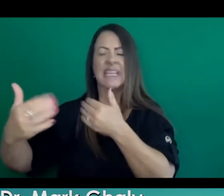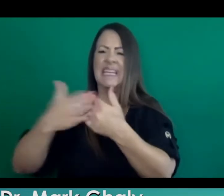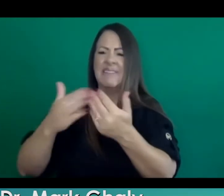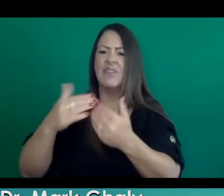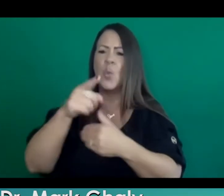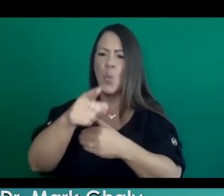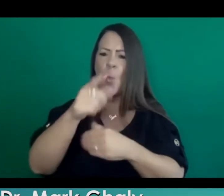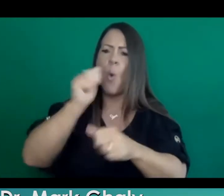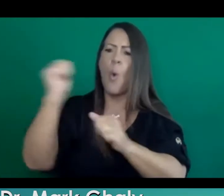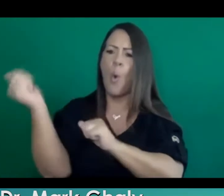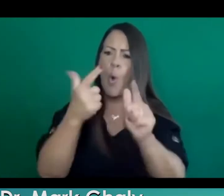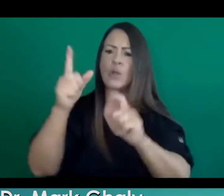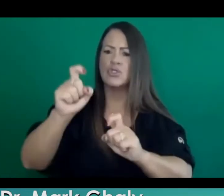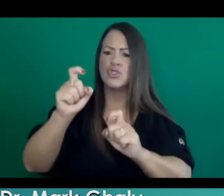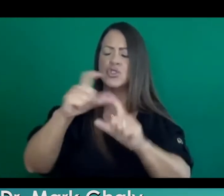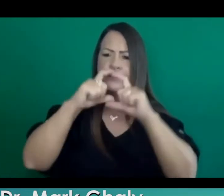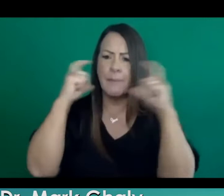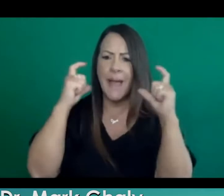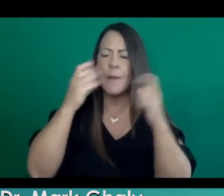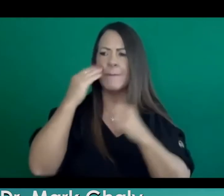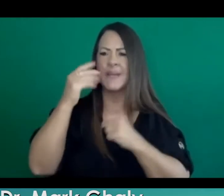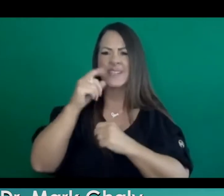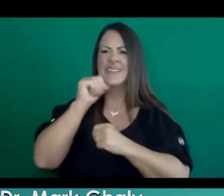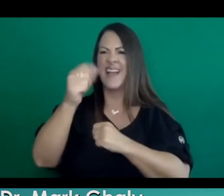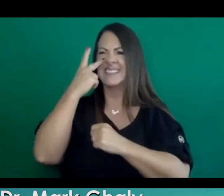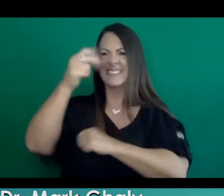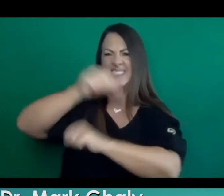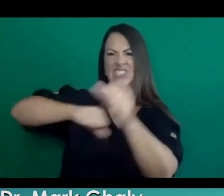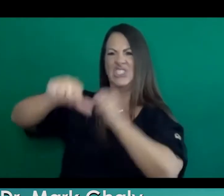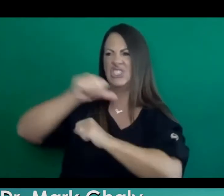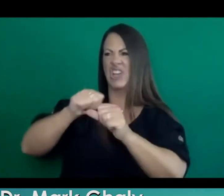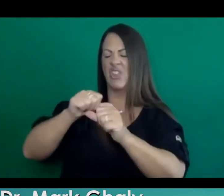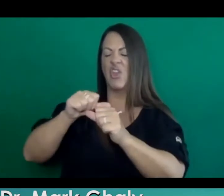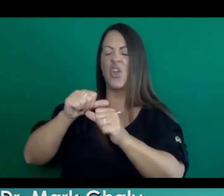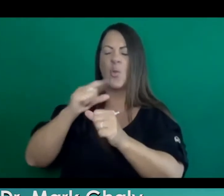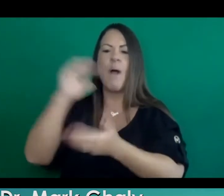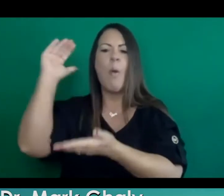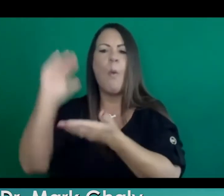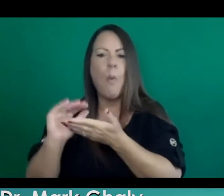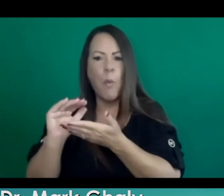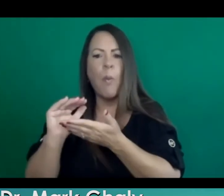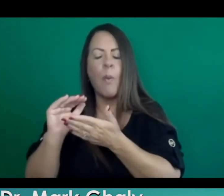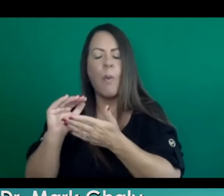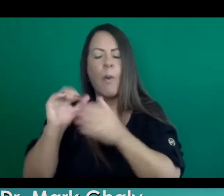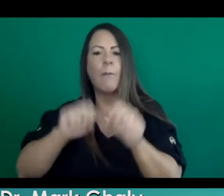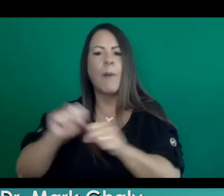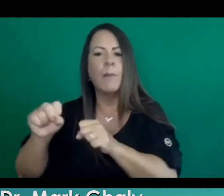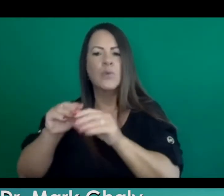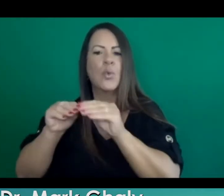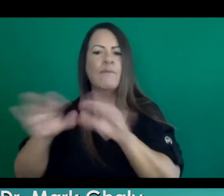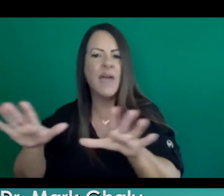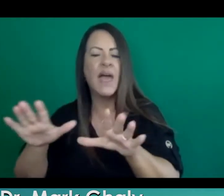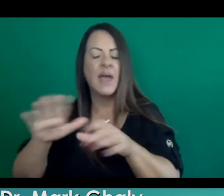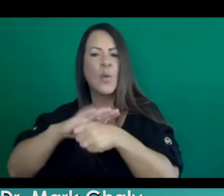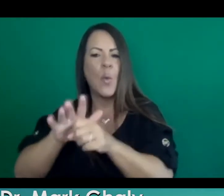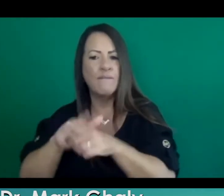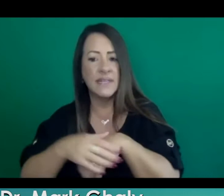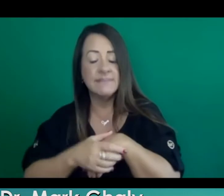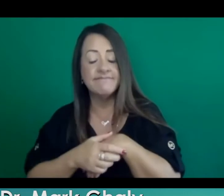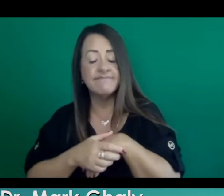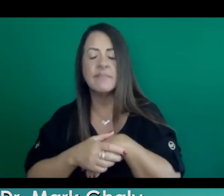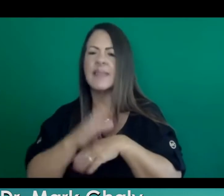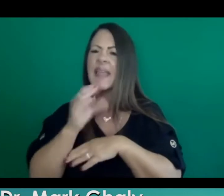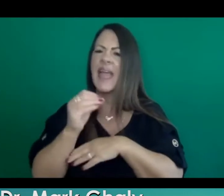indoors, when you're mixing with people you haven't seen in a while, that will also help us reduce transmission. Make sure you follow really